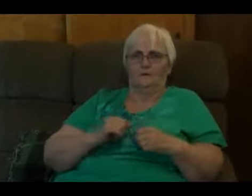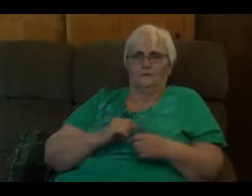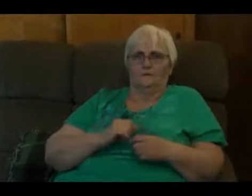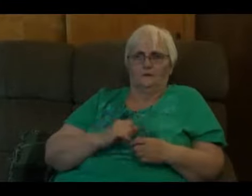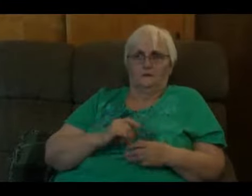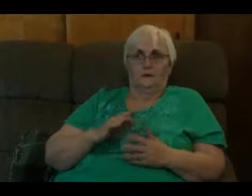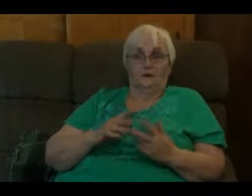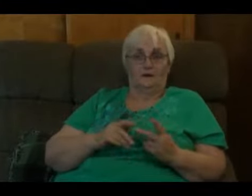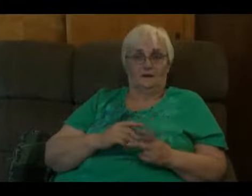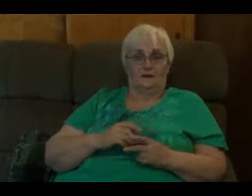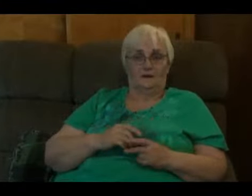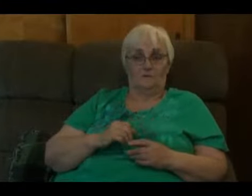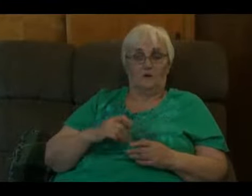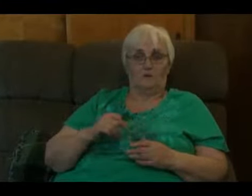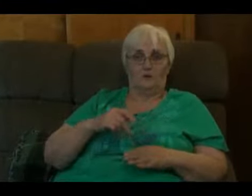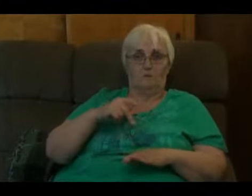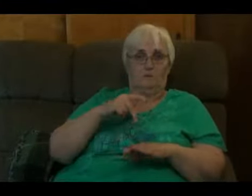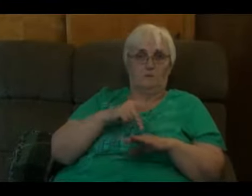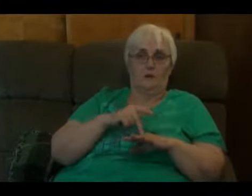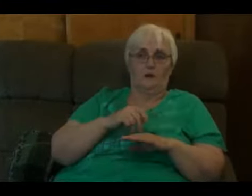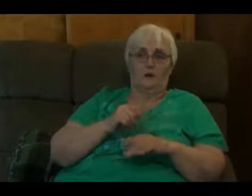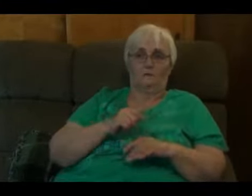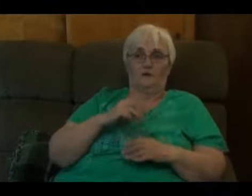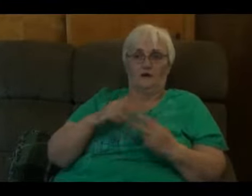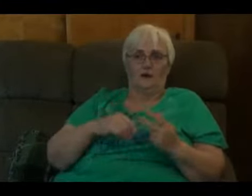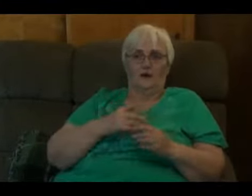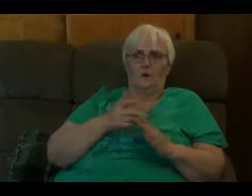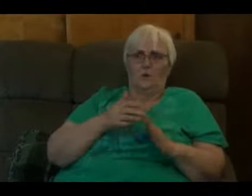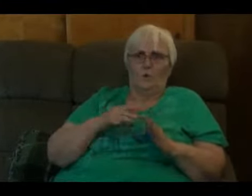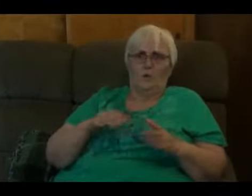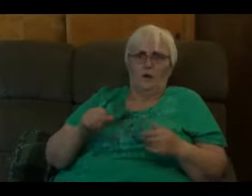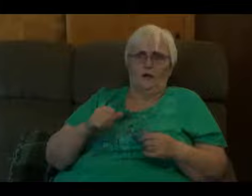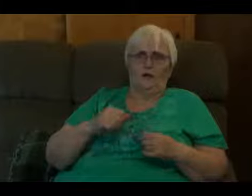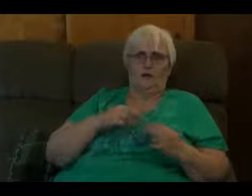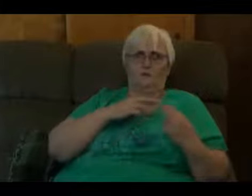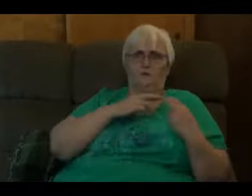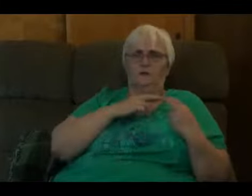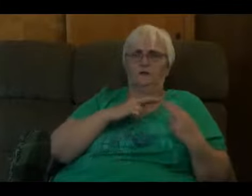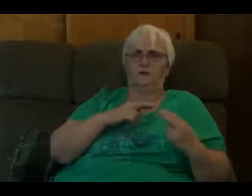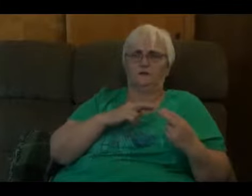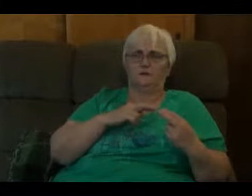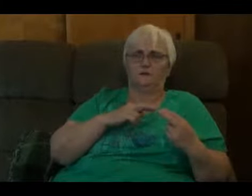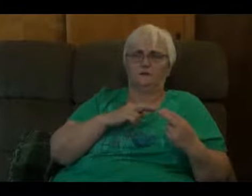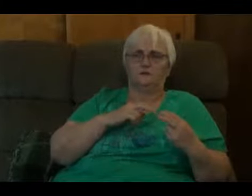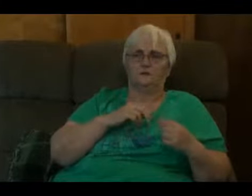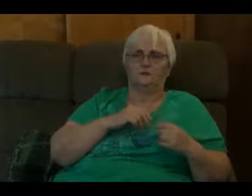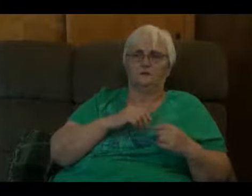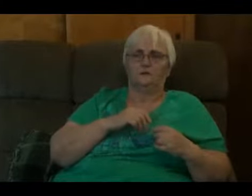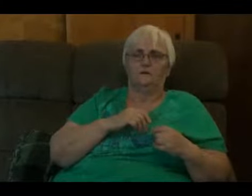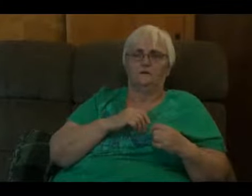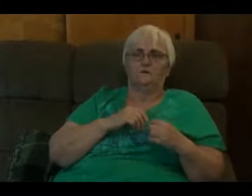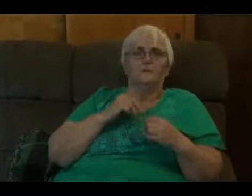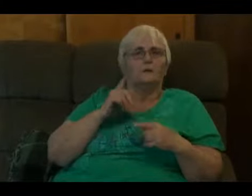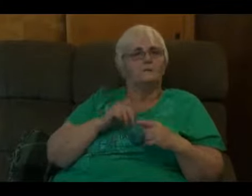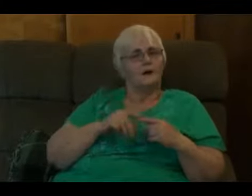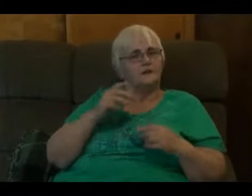and it was supposed to be Pentecostal, but it was kind of quiet and religious. And so, you know, then I come in